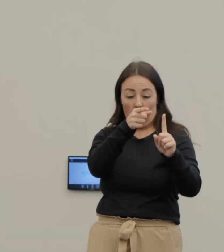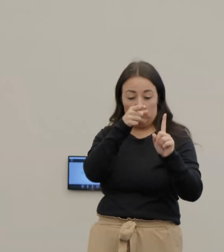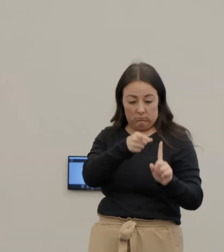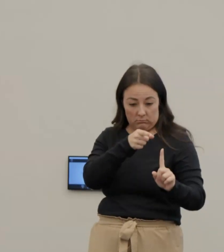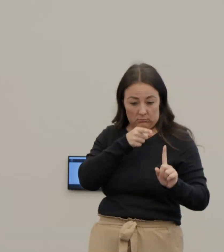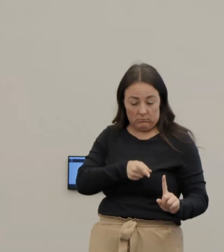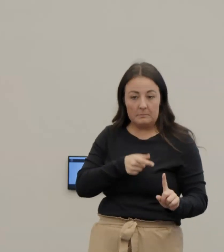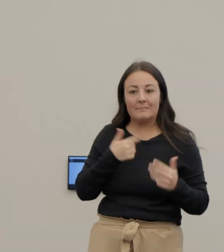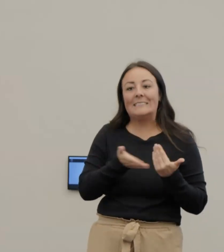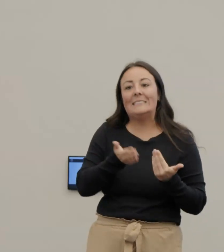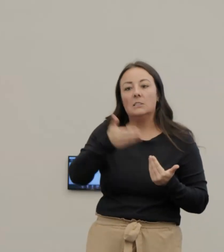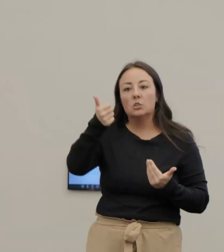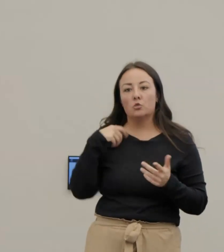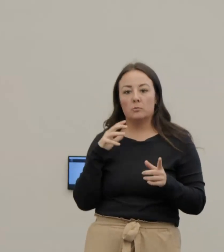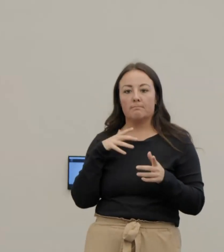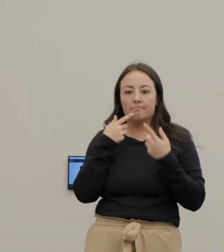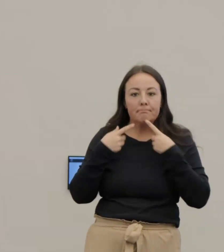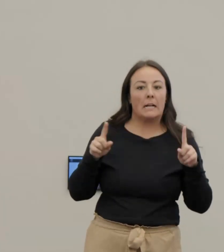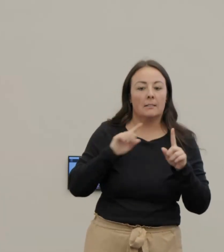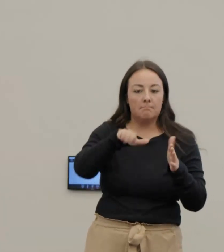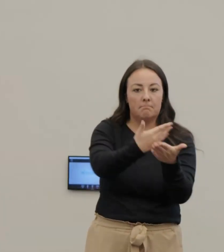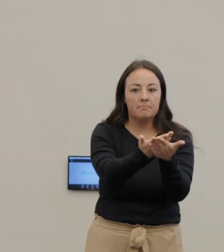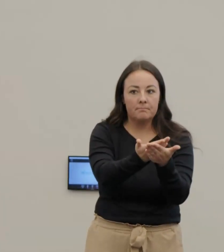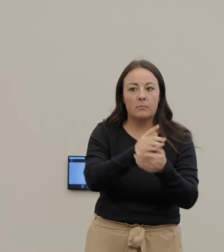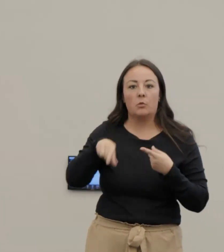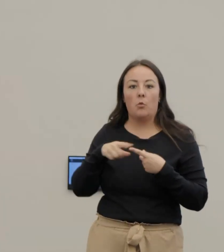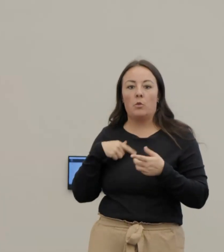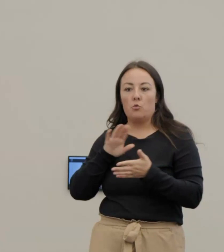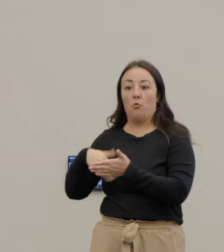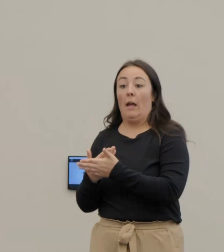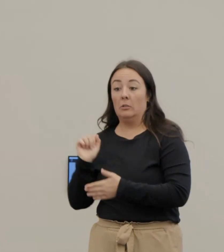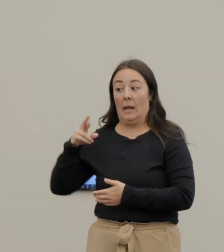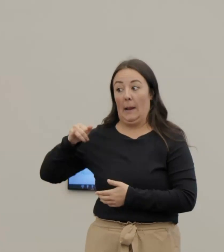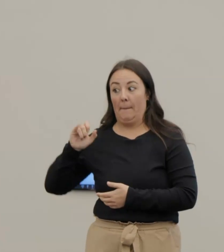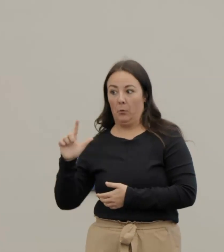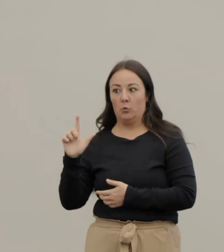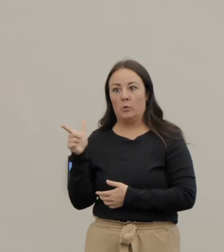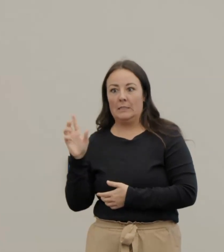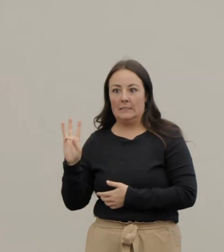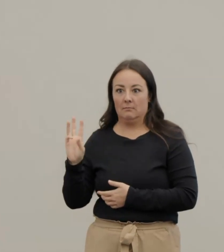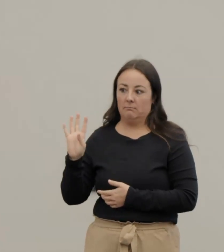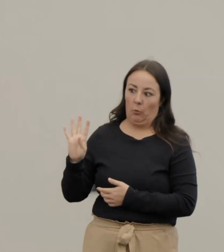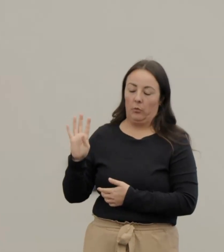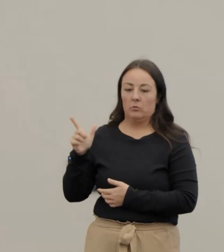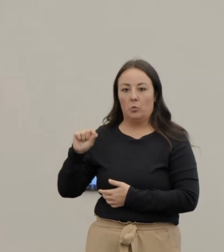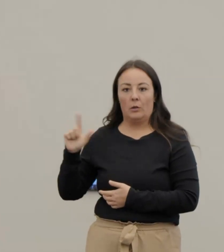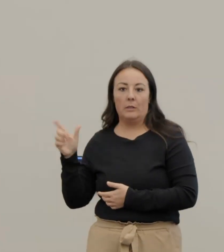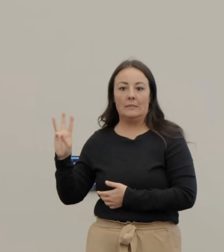on what you're producing so that when we get to that date, we know any content that's going out the door is